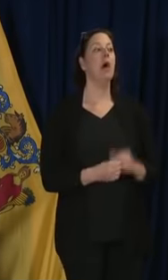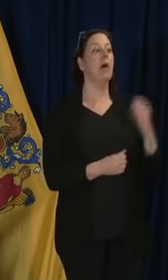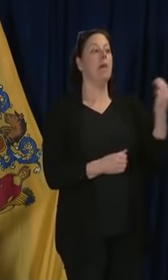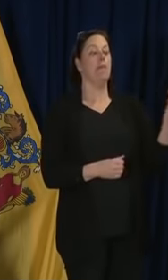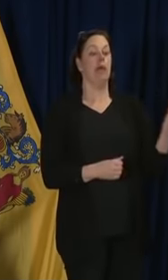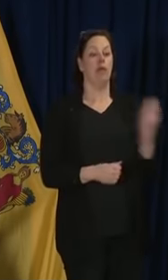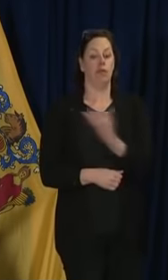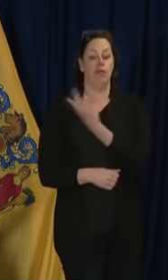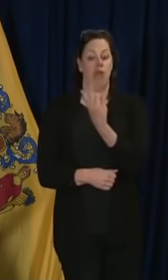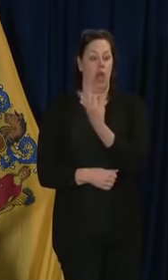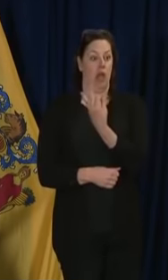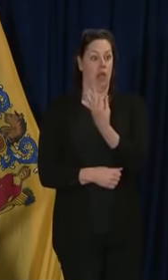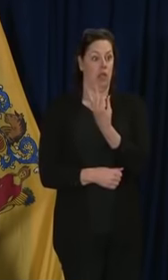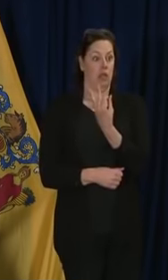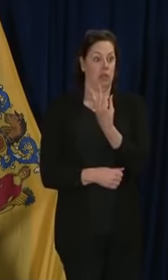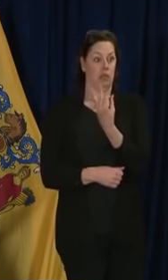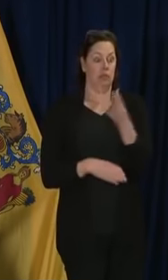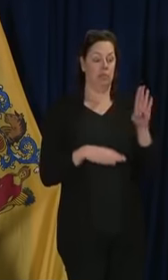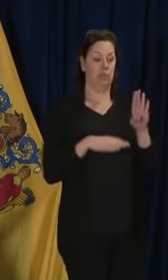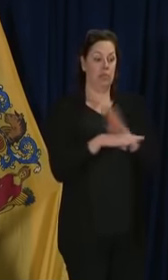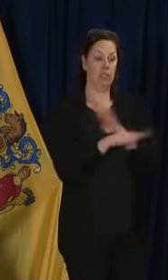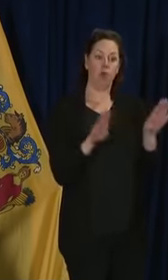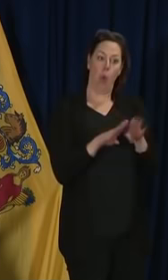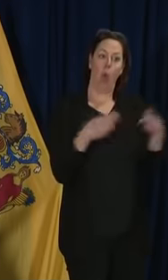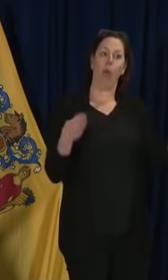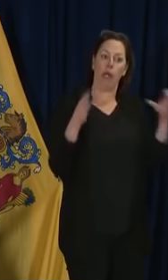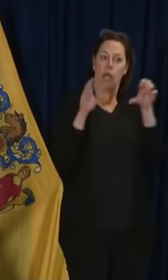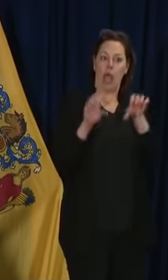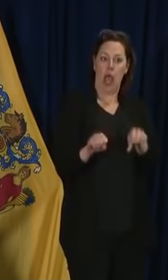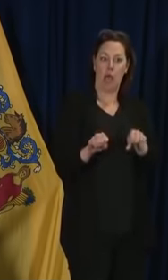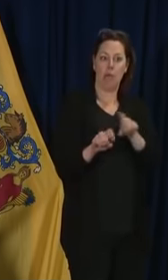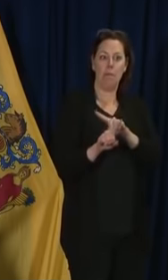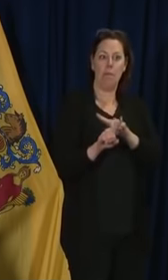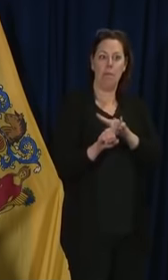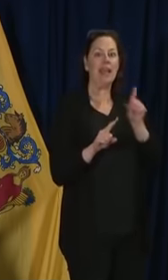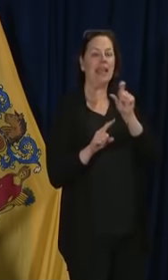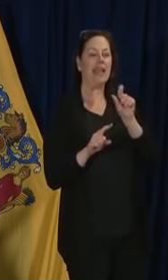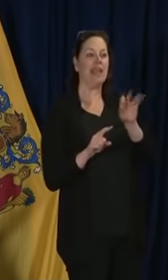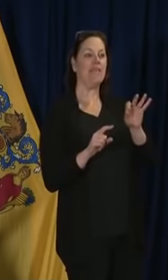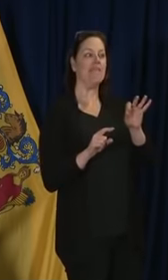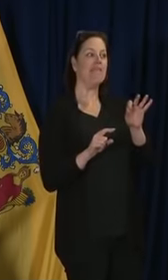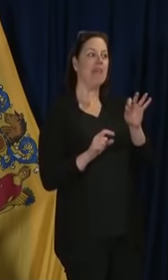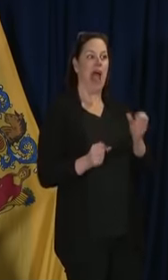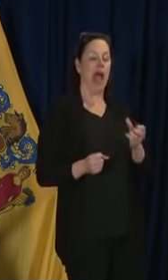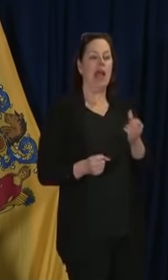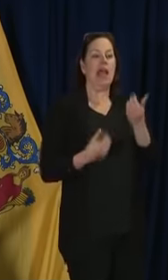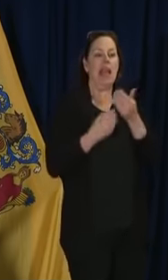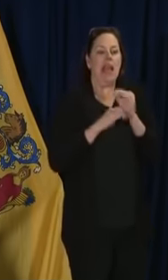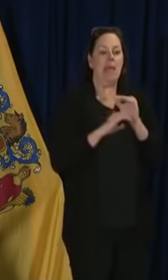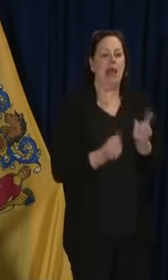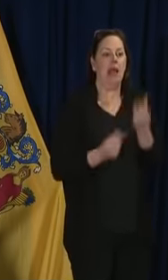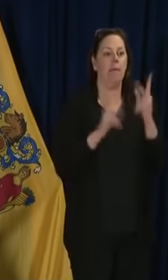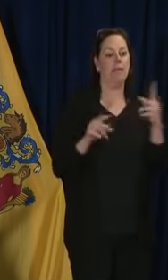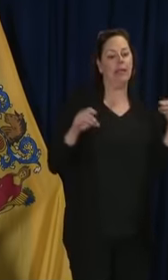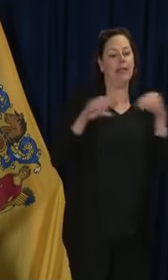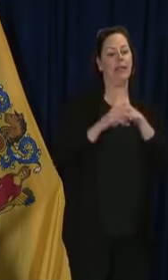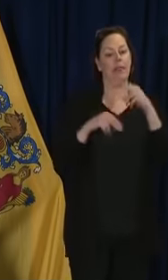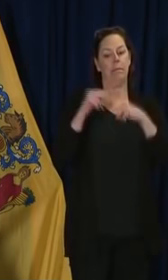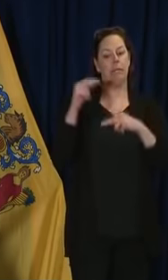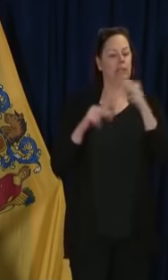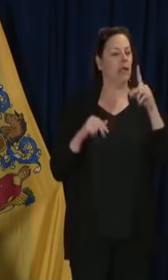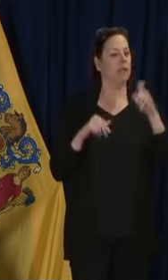or daytime hours, businesses may remain open, but only if they limit their occupancy to no more than 50